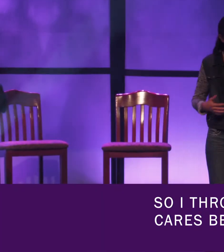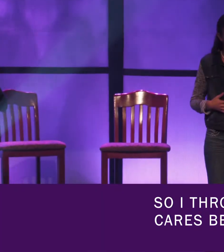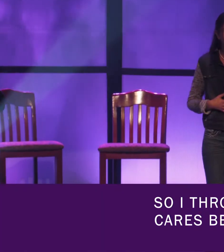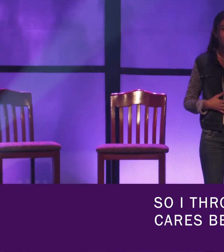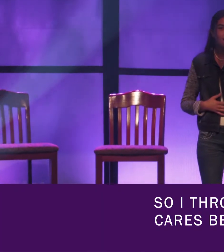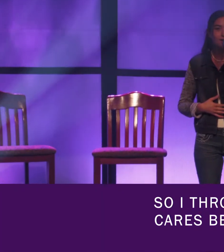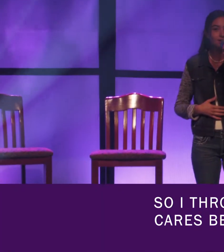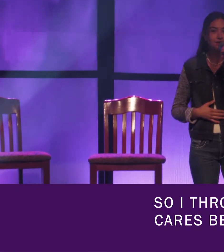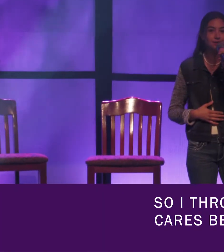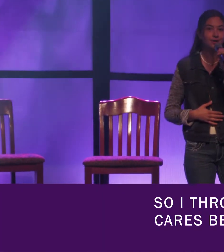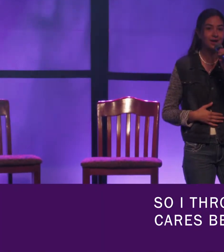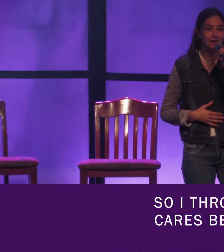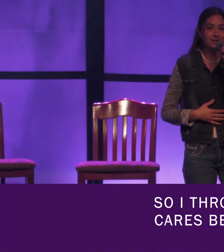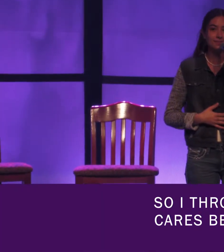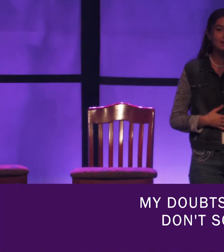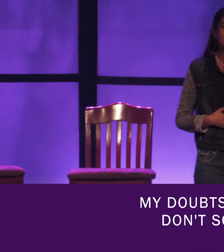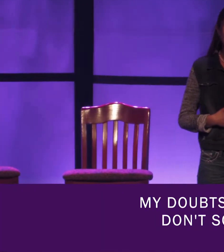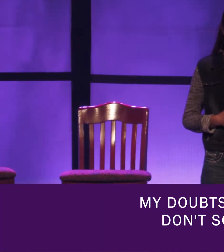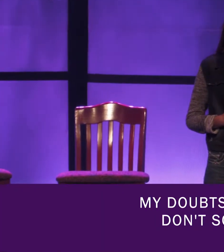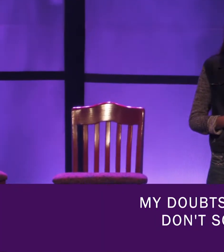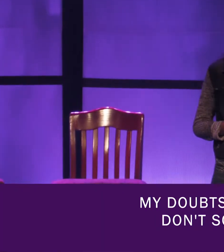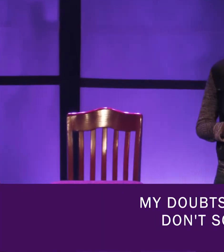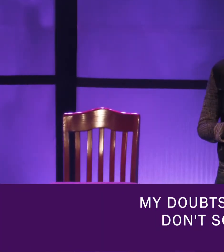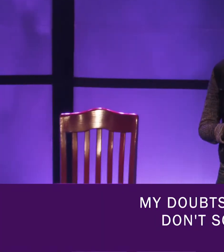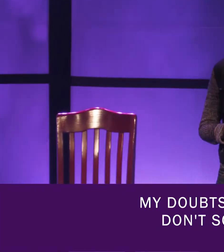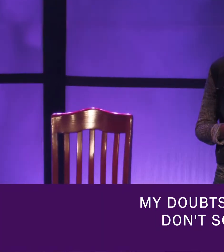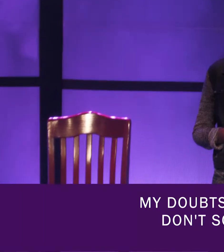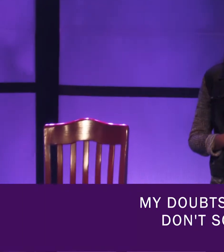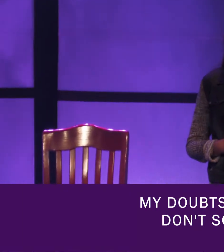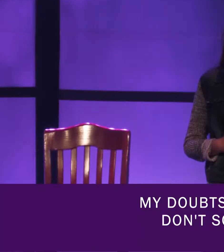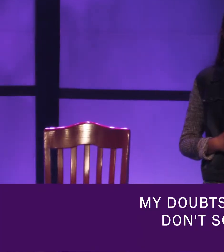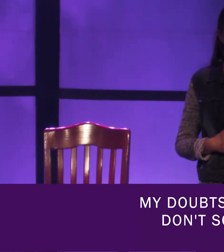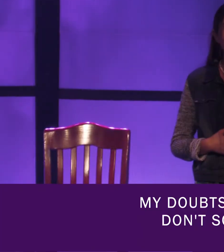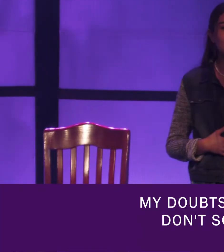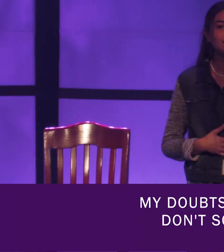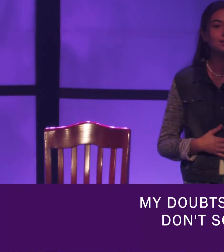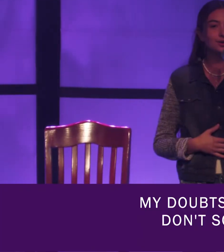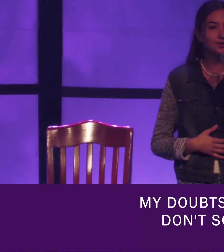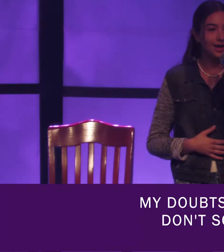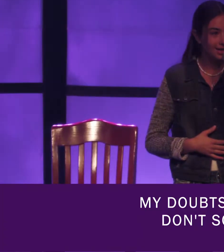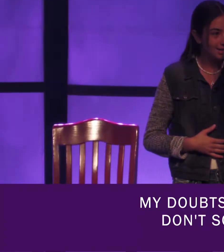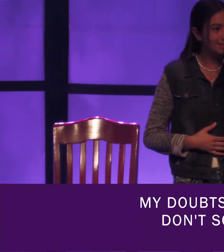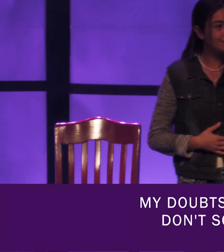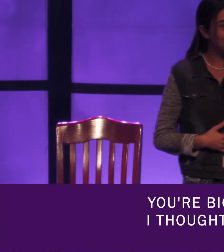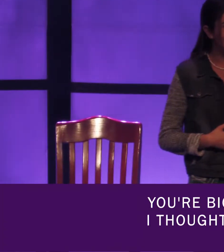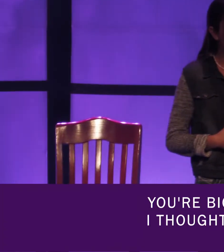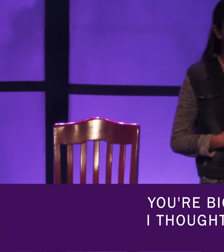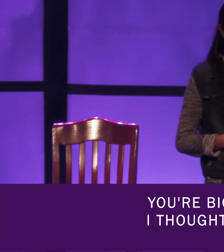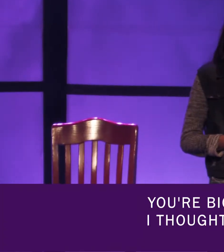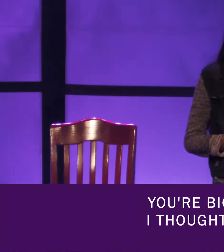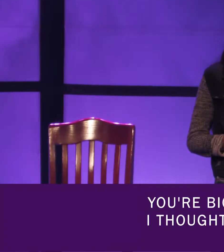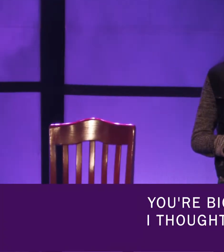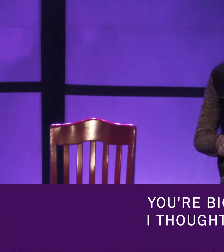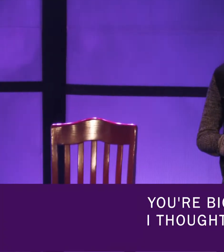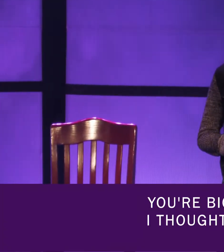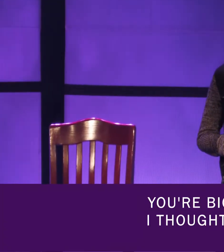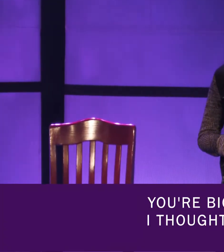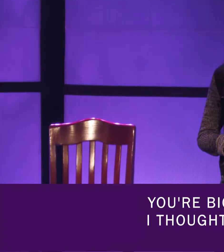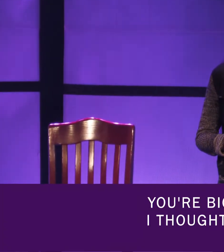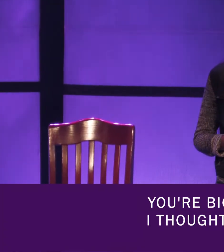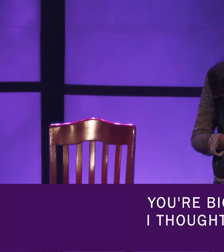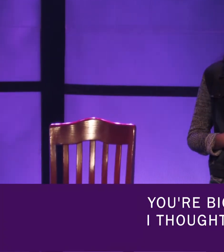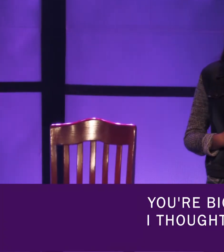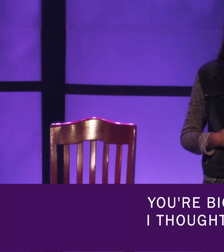cares before you. My doubts and fears don't scare you. You're bigger than